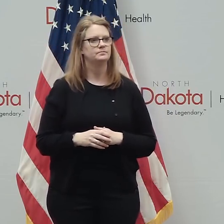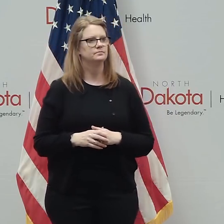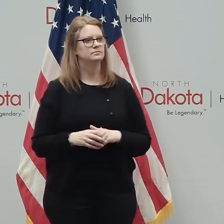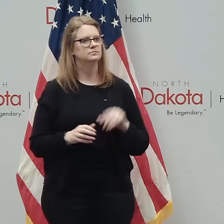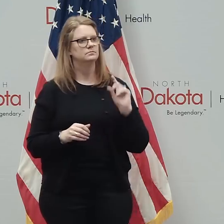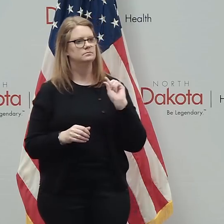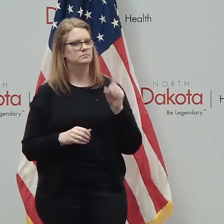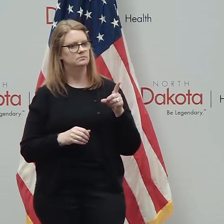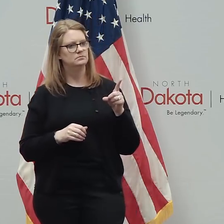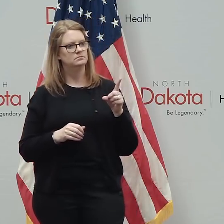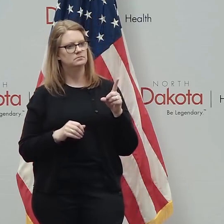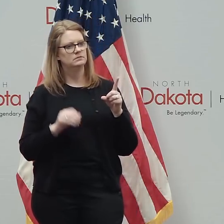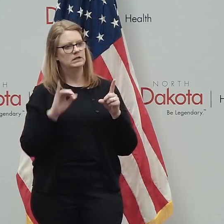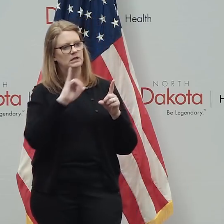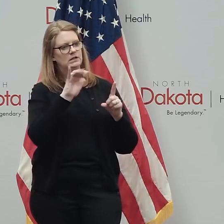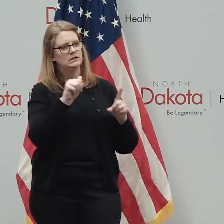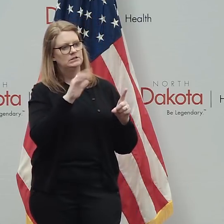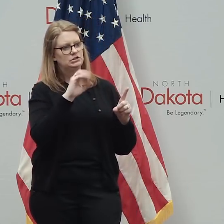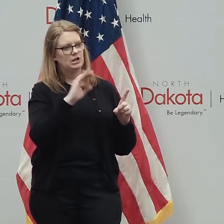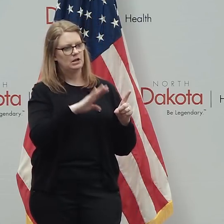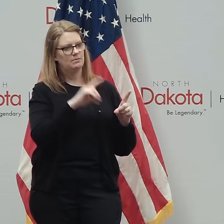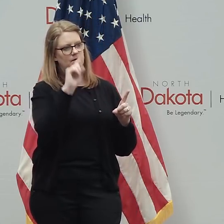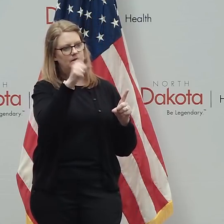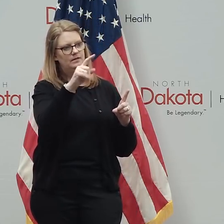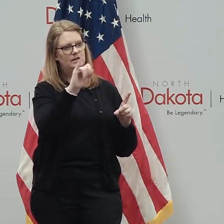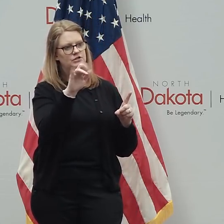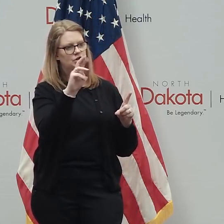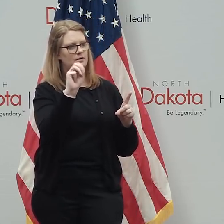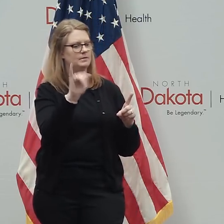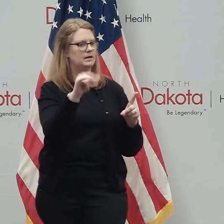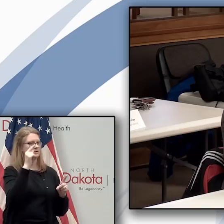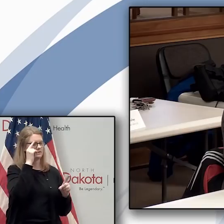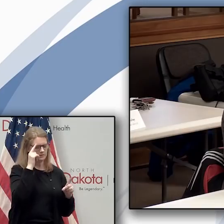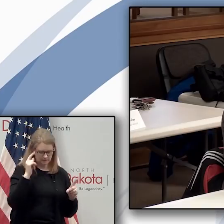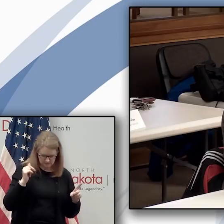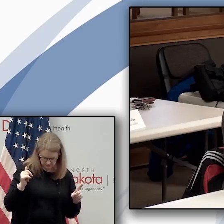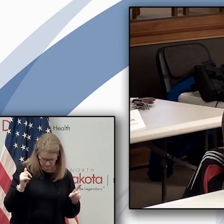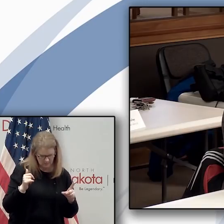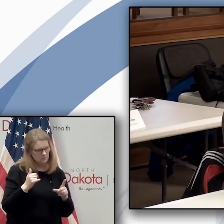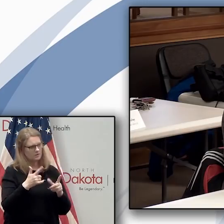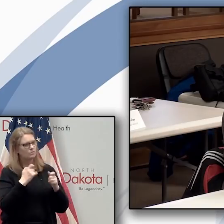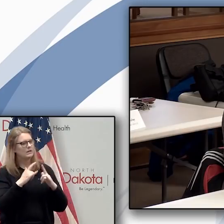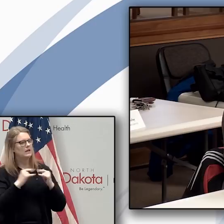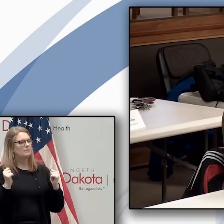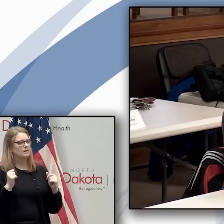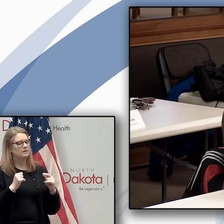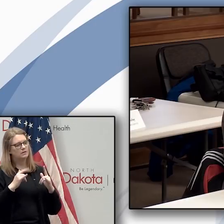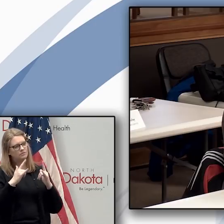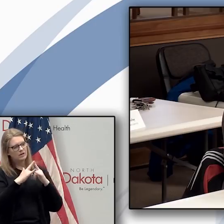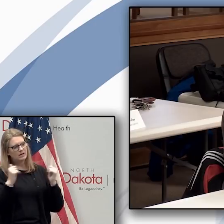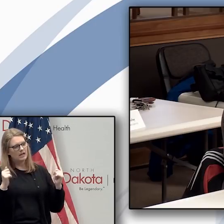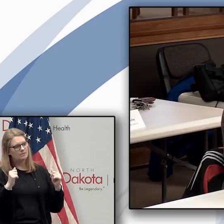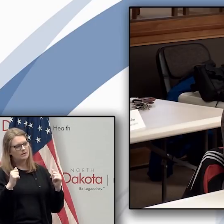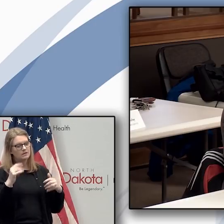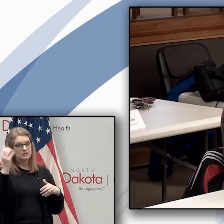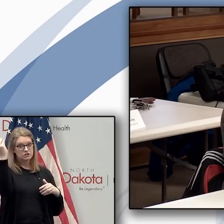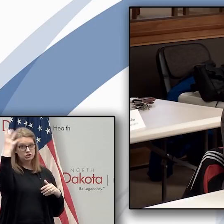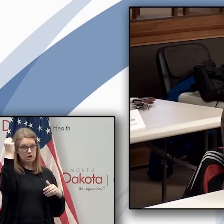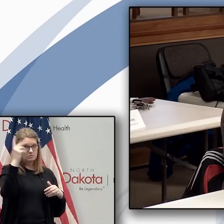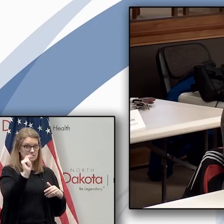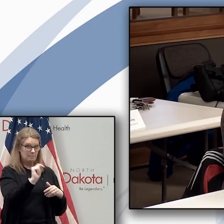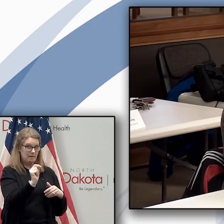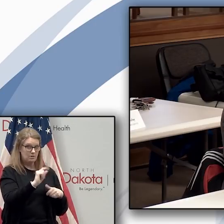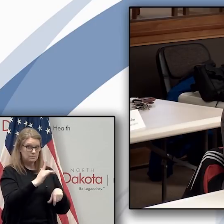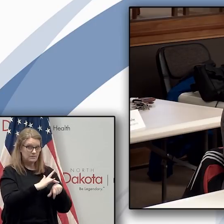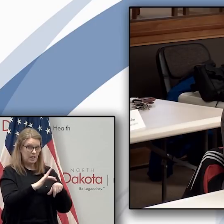I'm going to go Jacob and then Jeremy. Quick camping one and then a daycare one. For camping, are showers and bathrooms going to be open